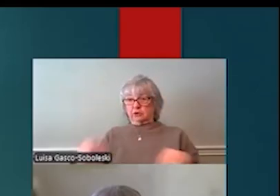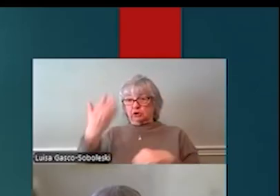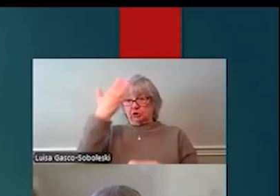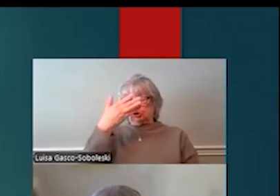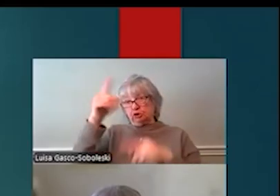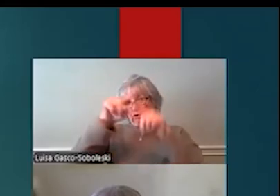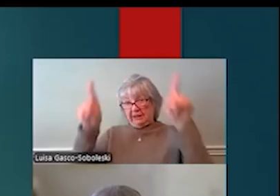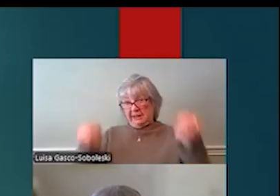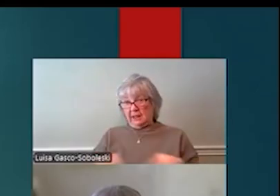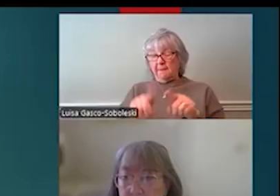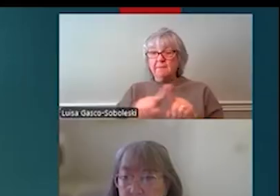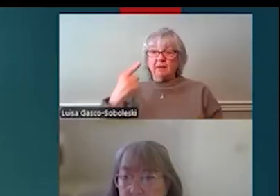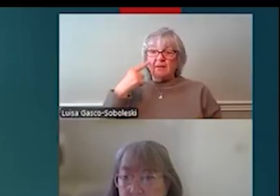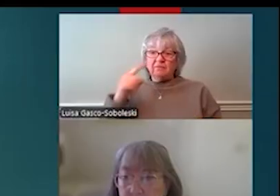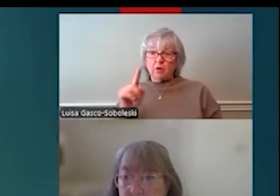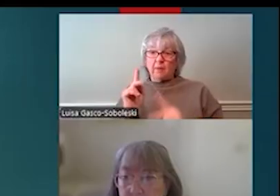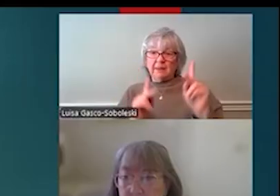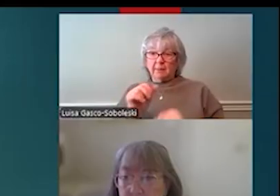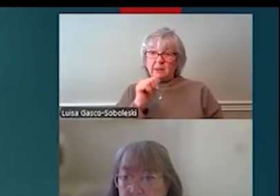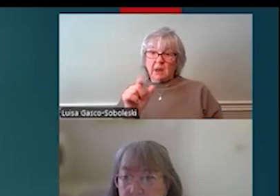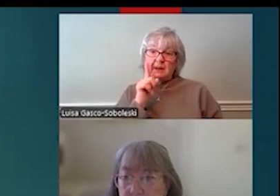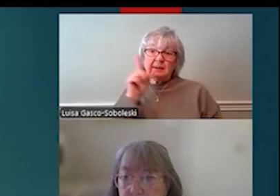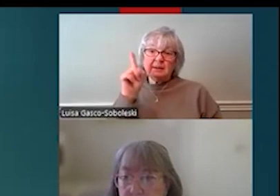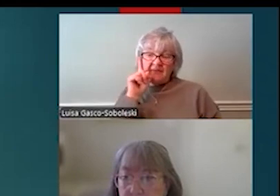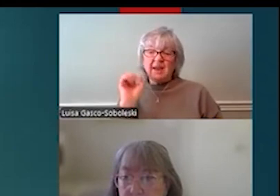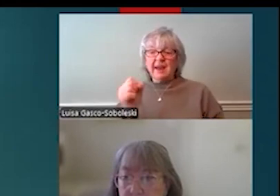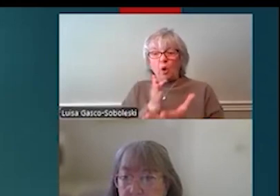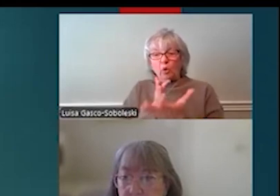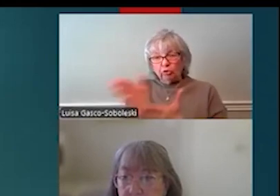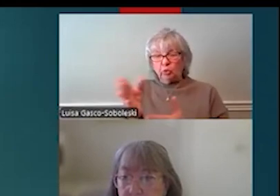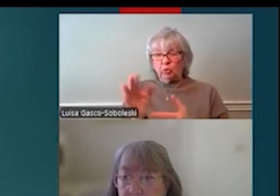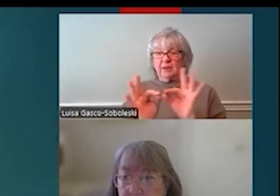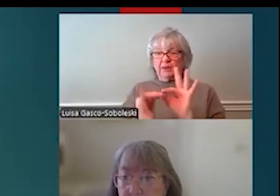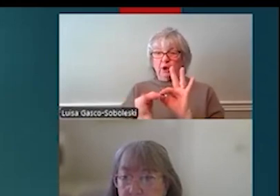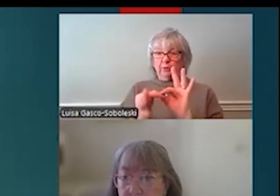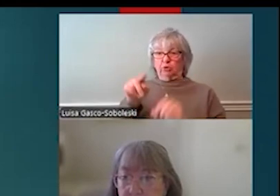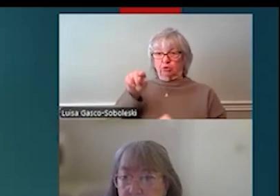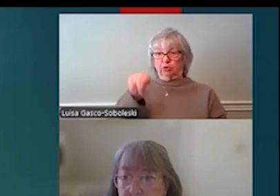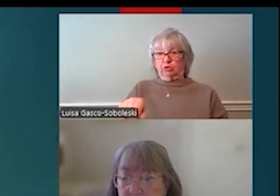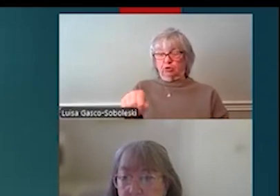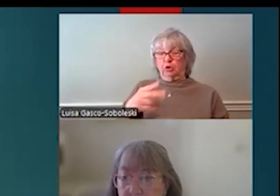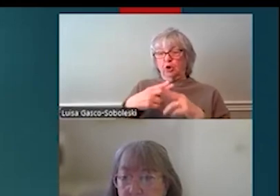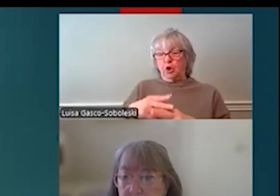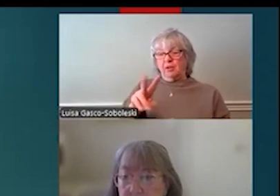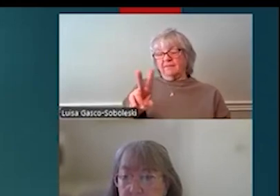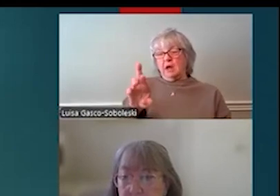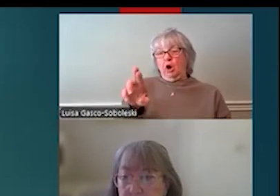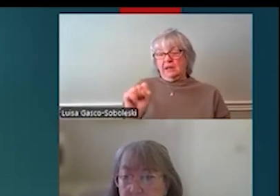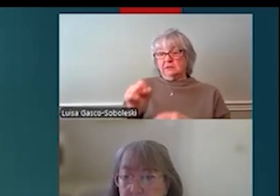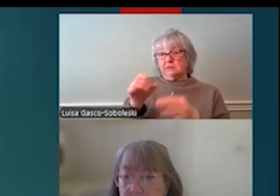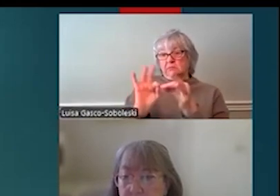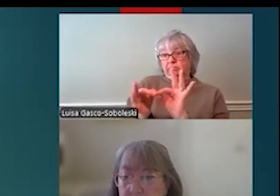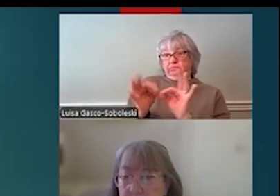you have 2 deaf individuals, you can just sign via video chat. And then when calling individuals who are hearing, you